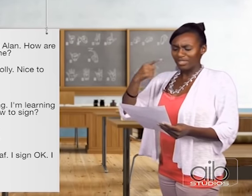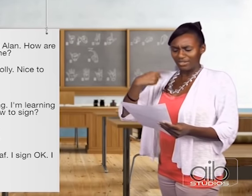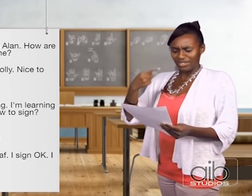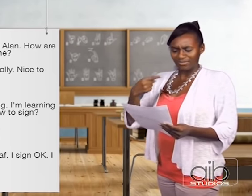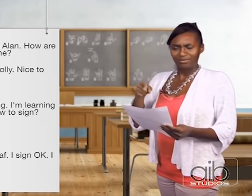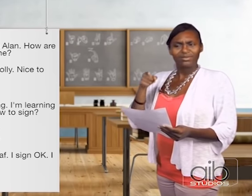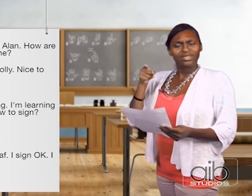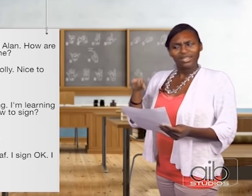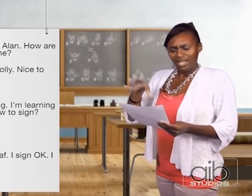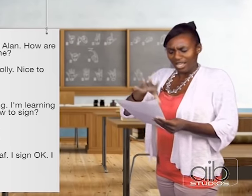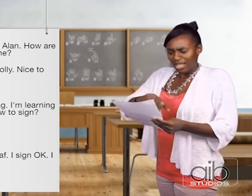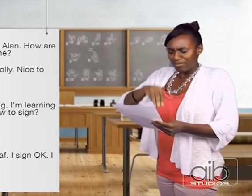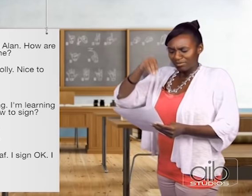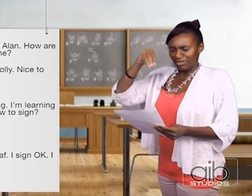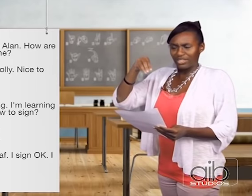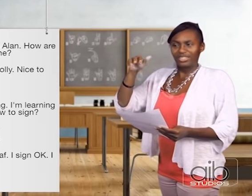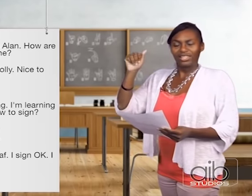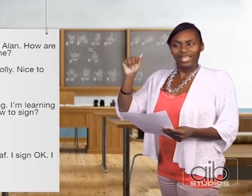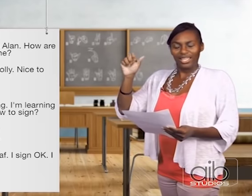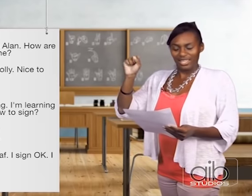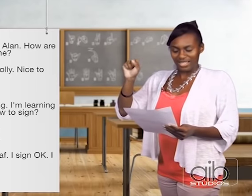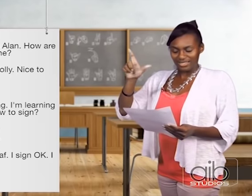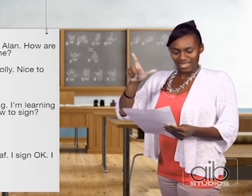hearing. I'm learning ASL.